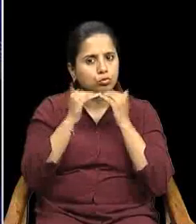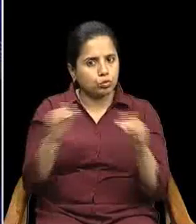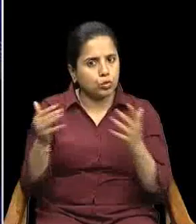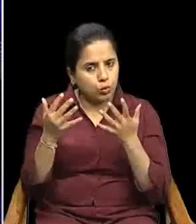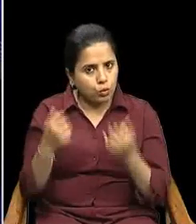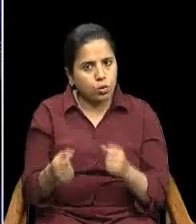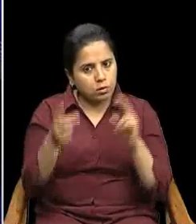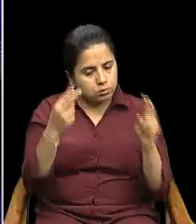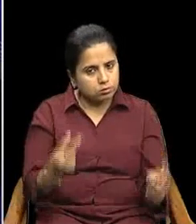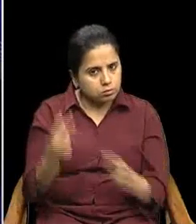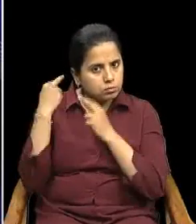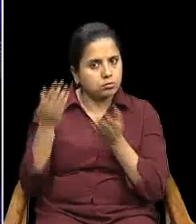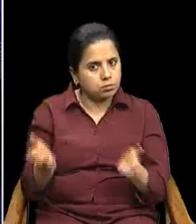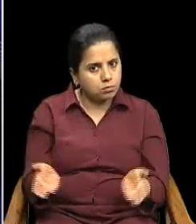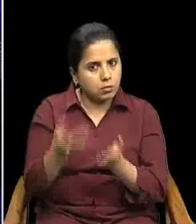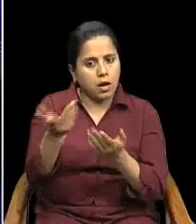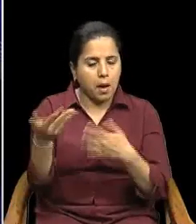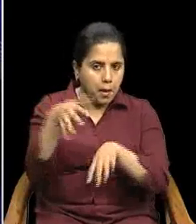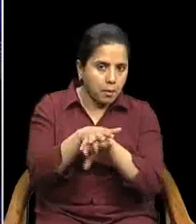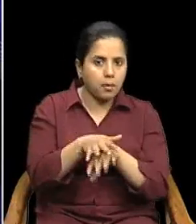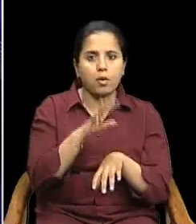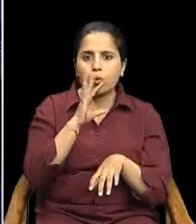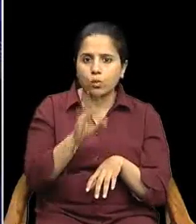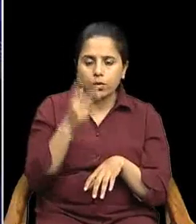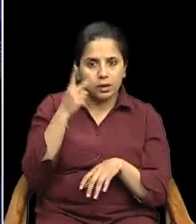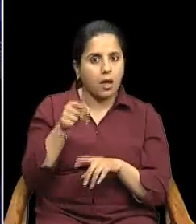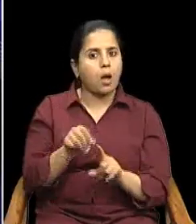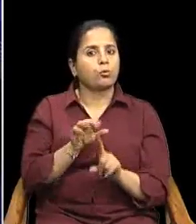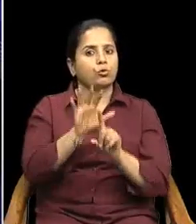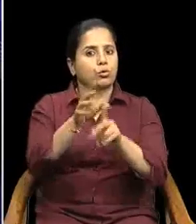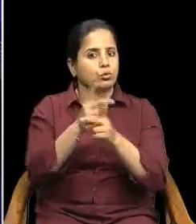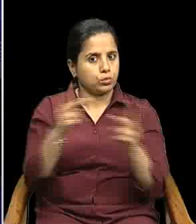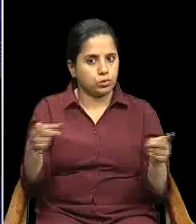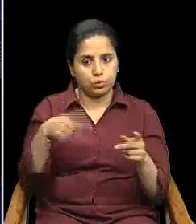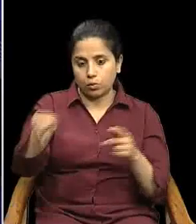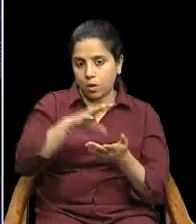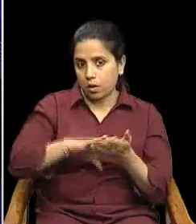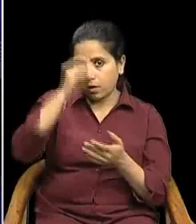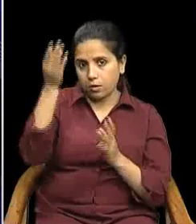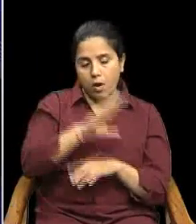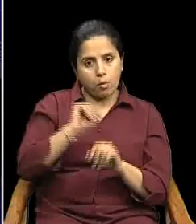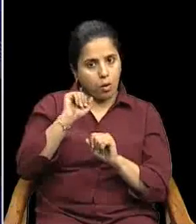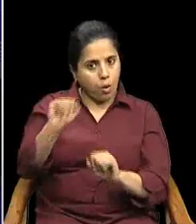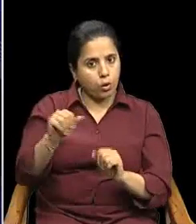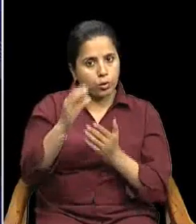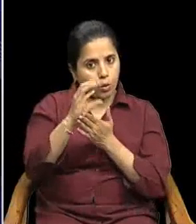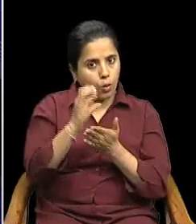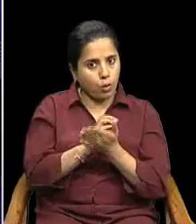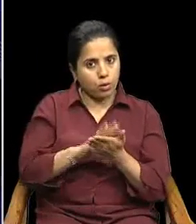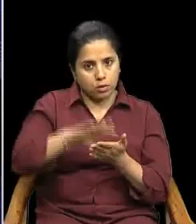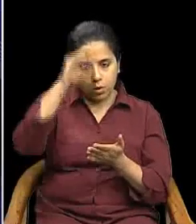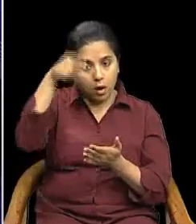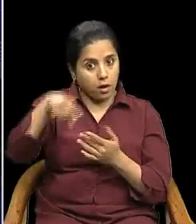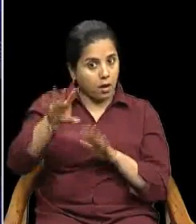to reflect and apply the approaches that they learn from their discipline,